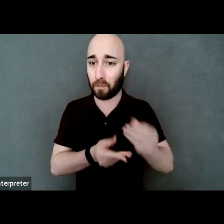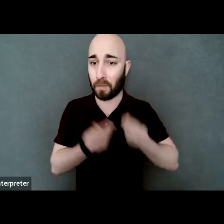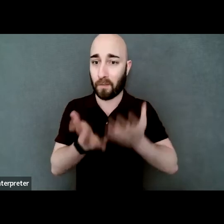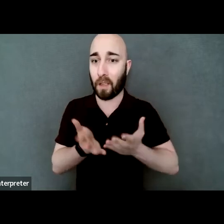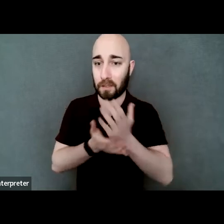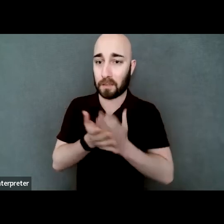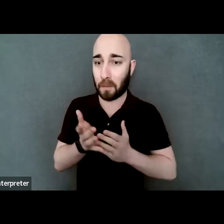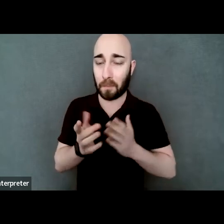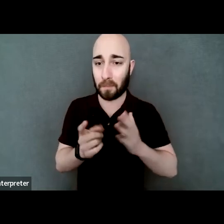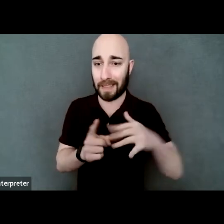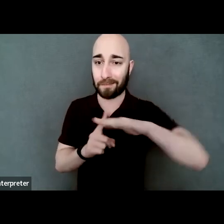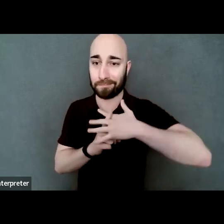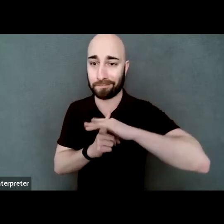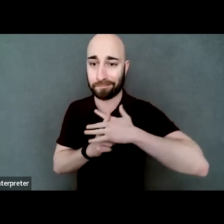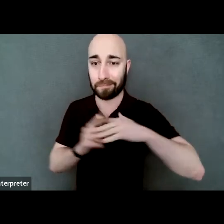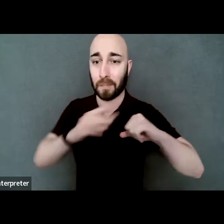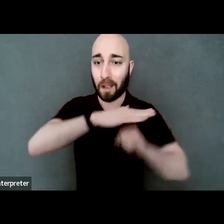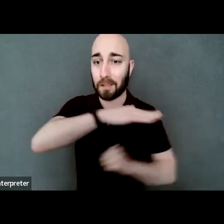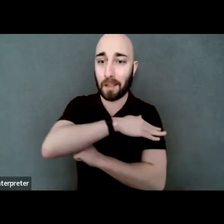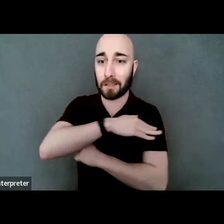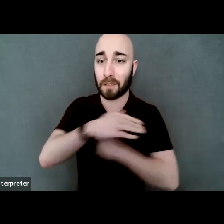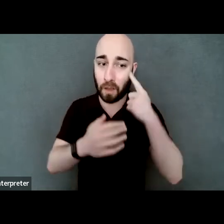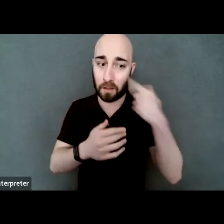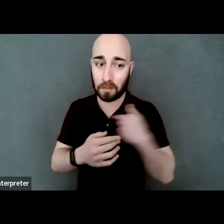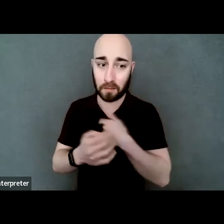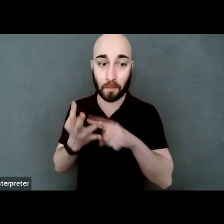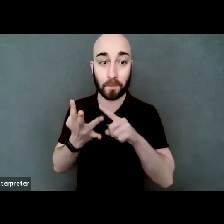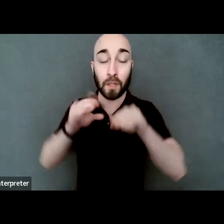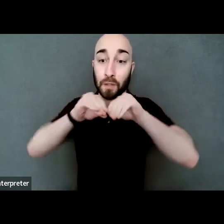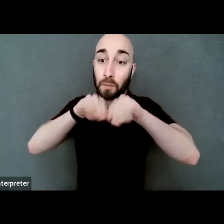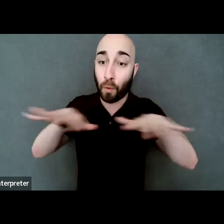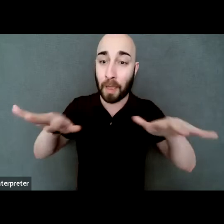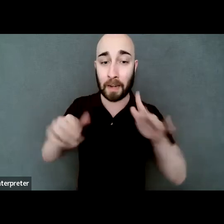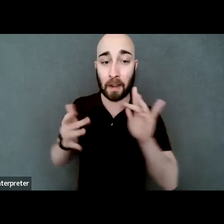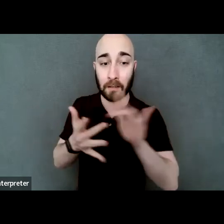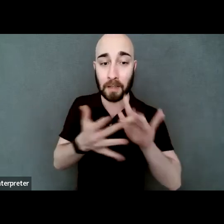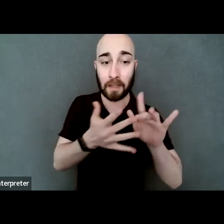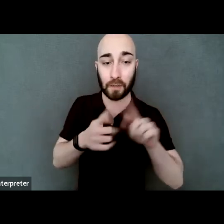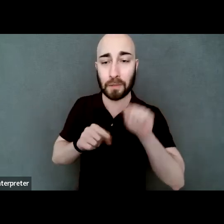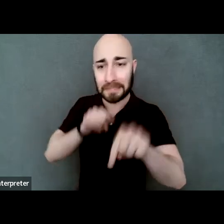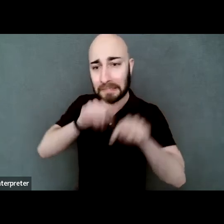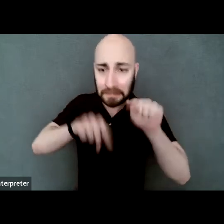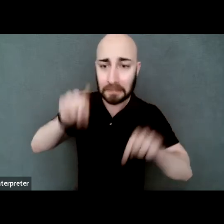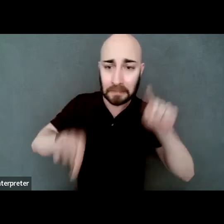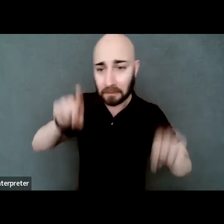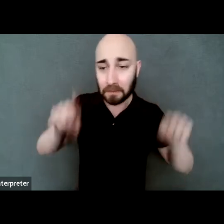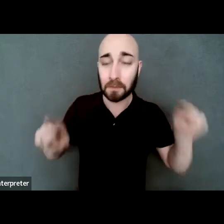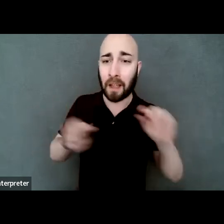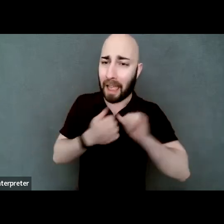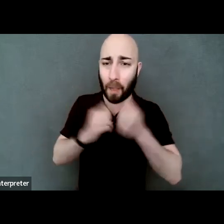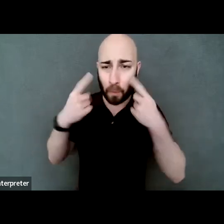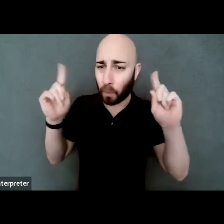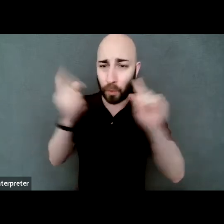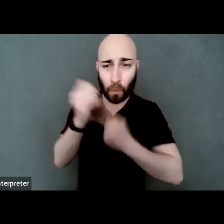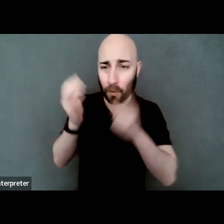that foundation work, spreading our branches through praxis. You know, how is this going to work? What were our expectations? Starts is